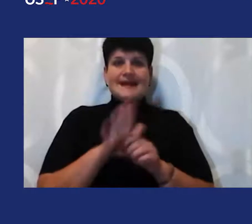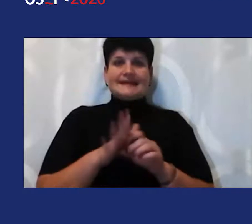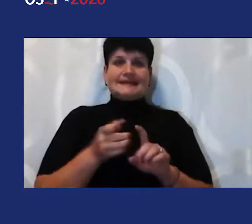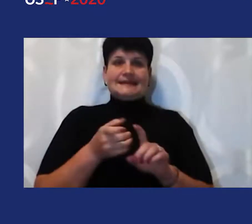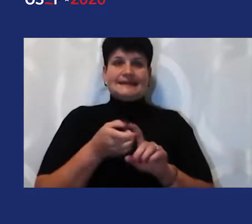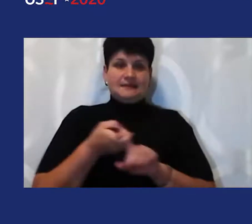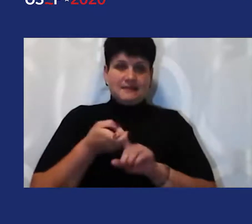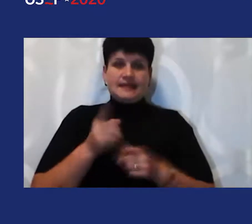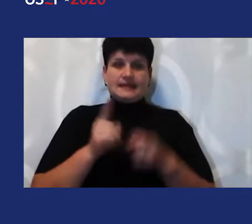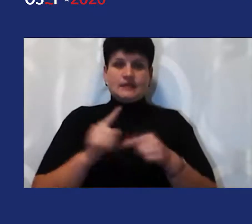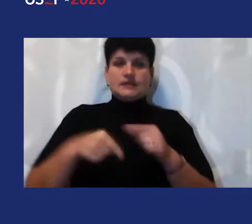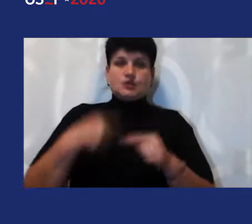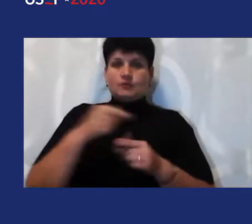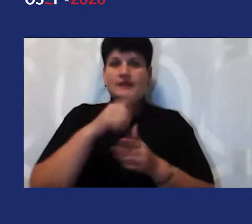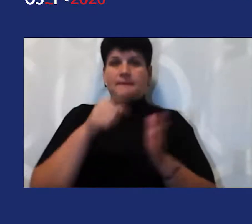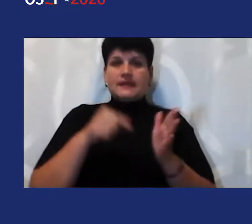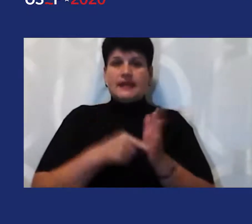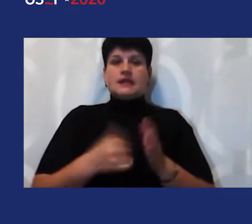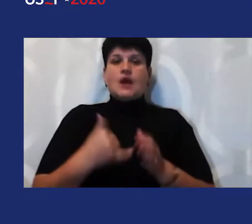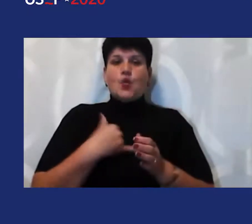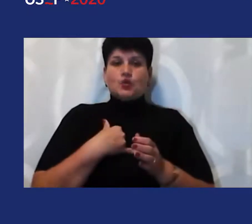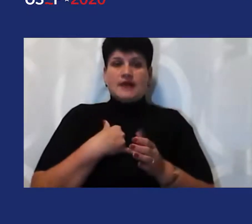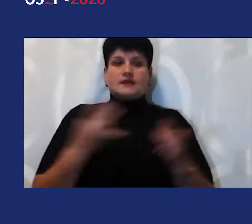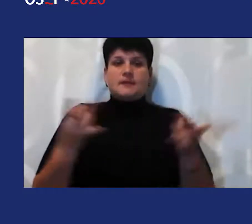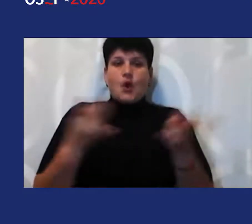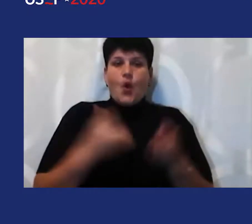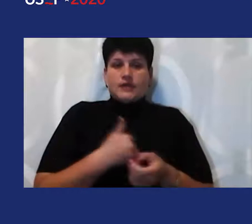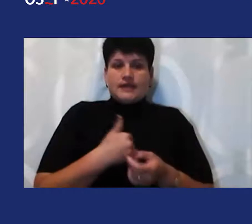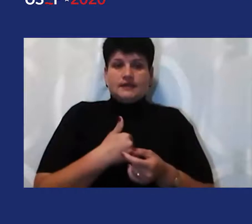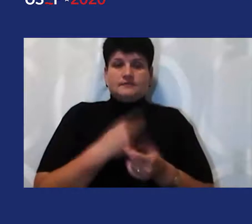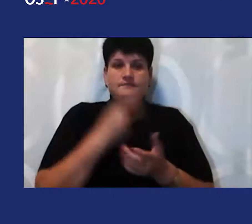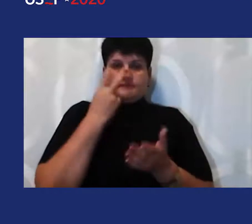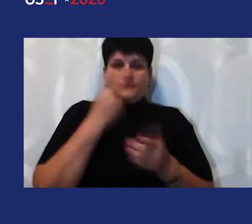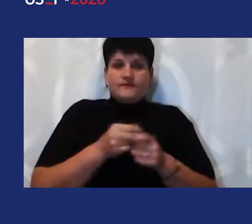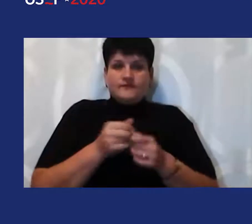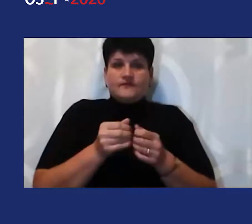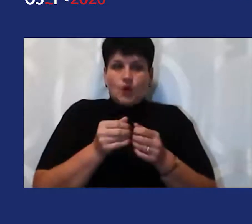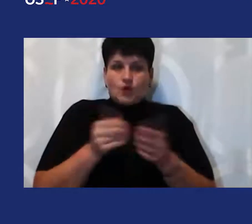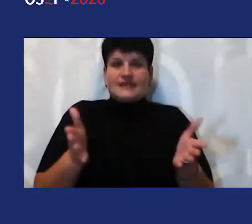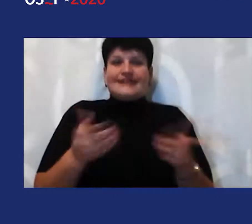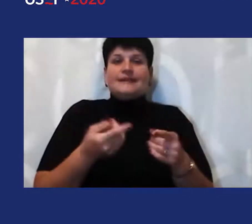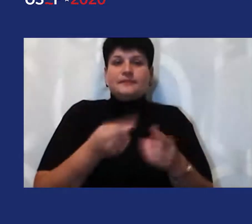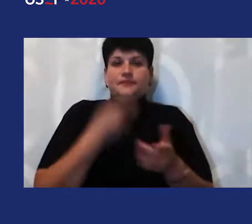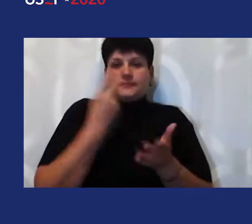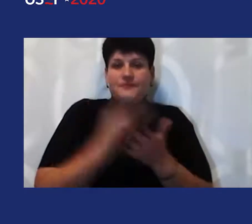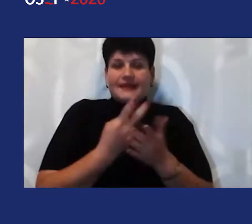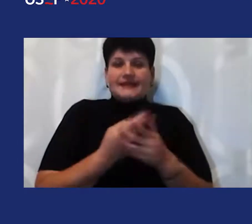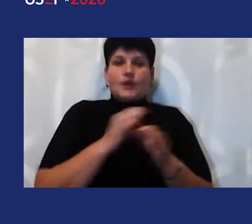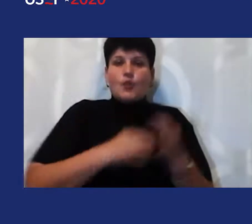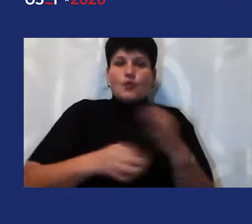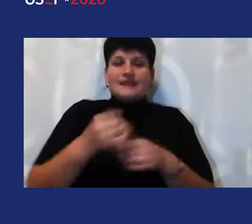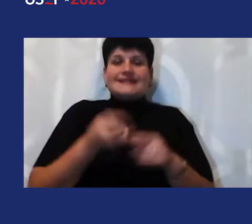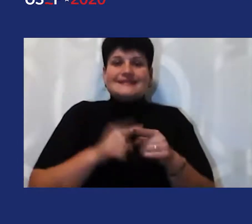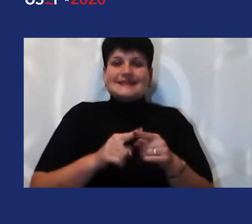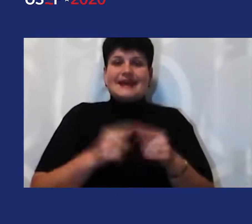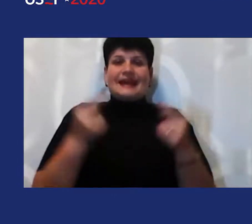the pandemic, the next question which we would like to discuss with you is the crisis which